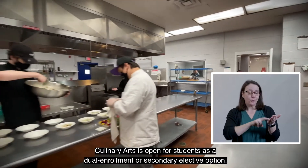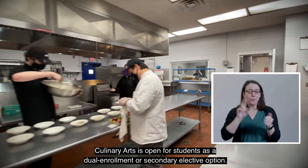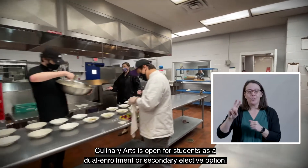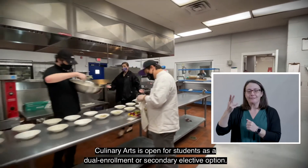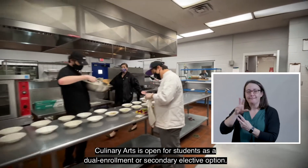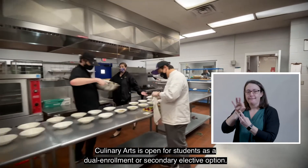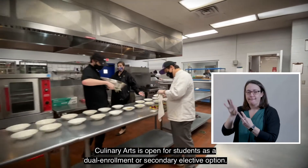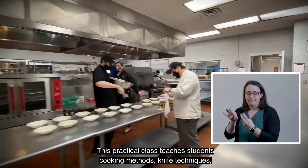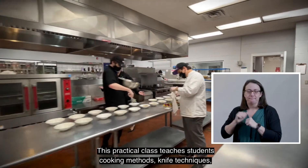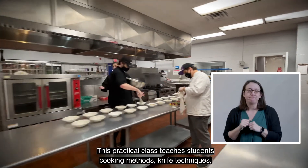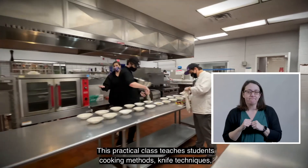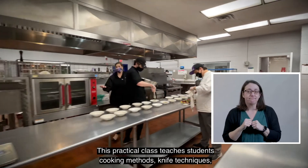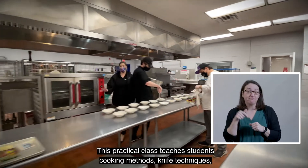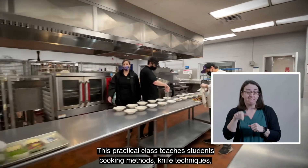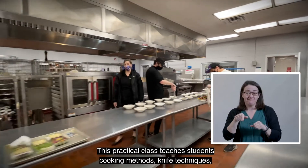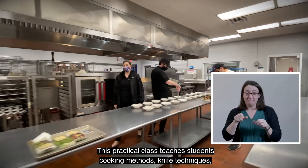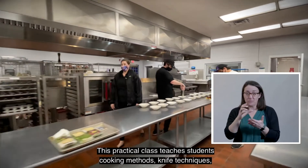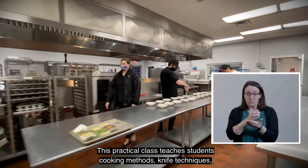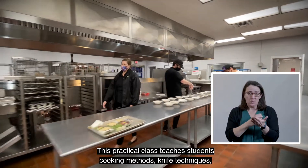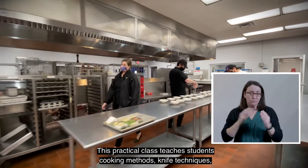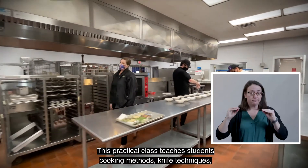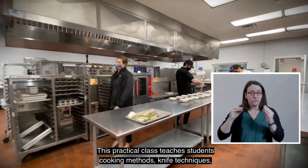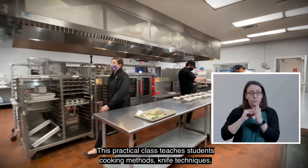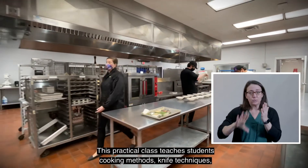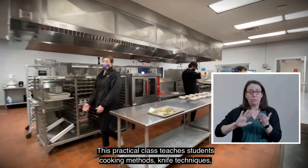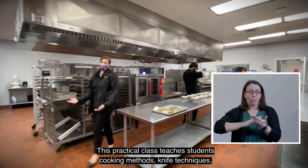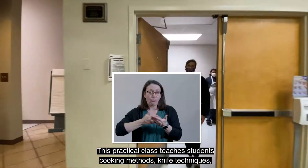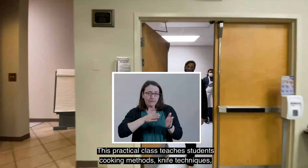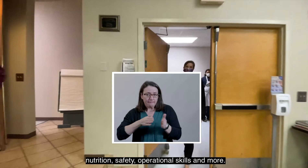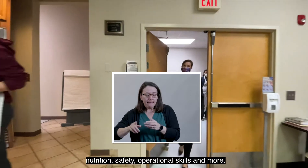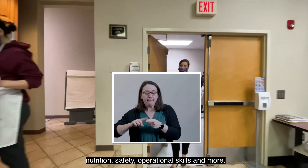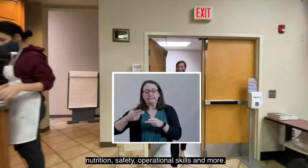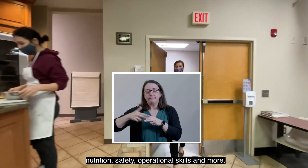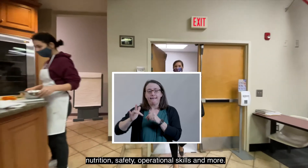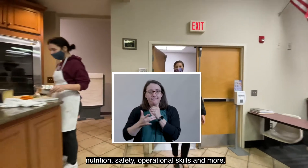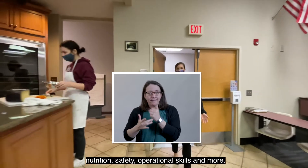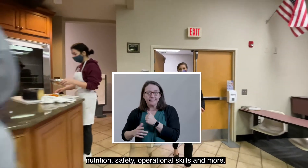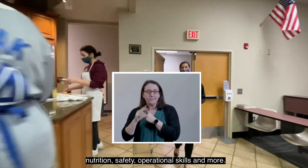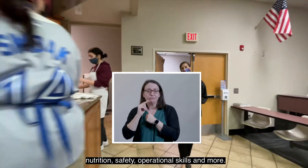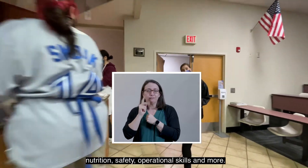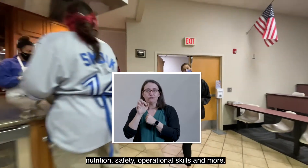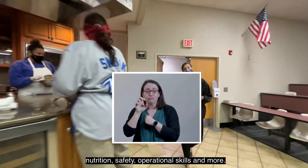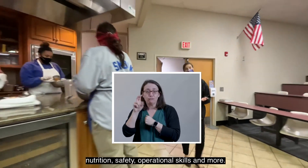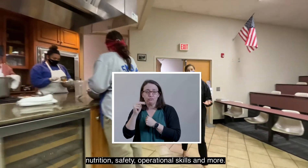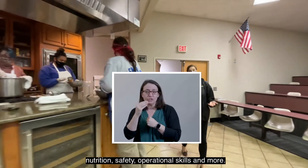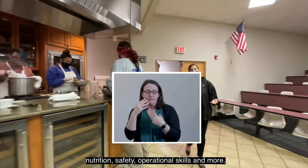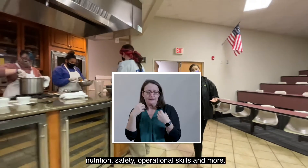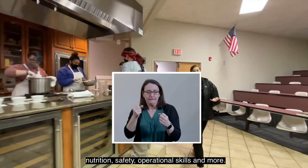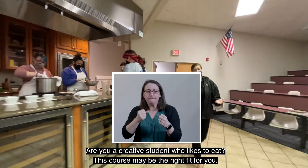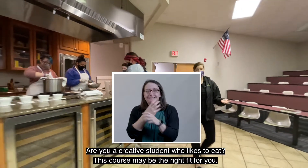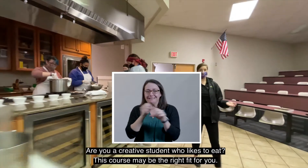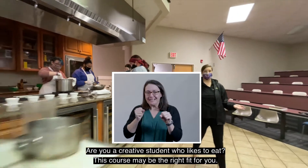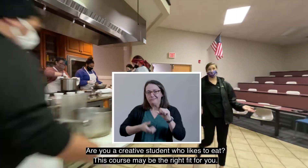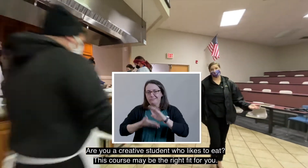secondary elective option. This practical class teaches students cooking methods, knife techniques, nutrition, safety, operational skills, and